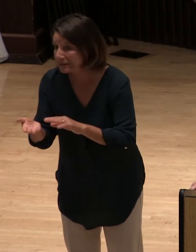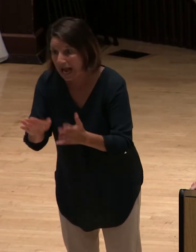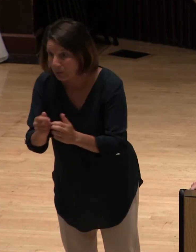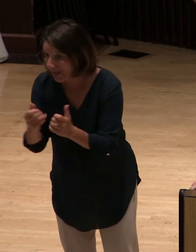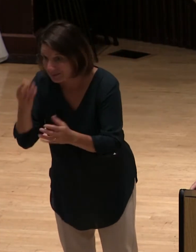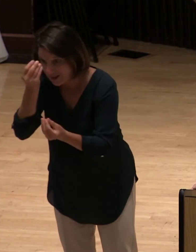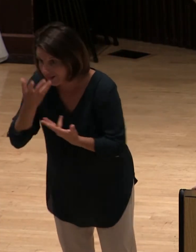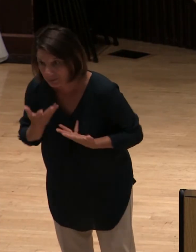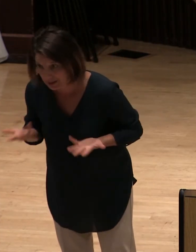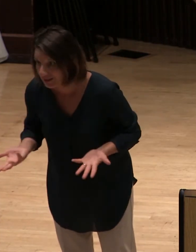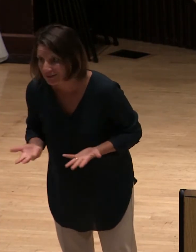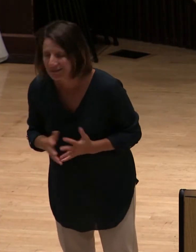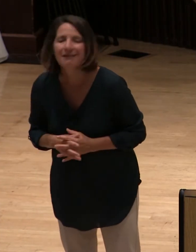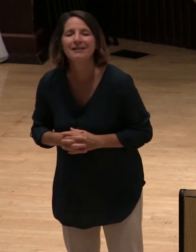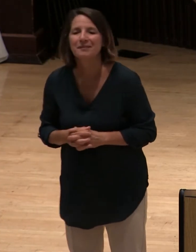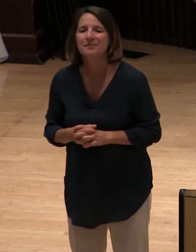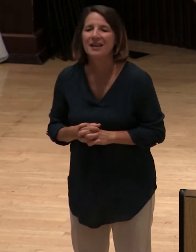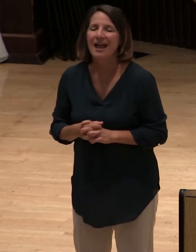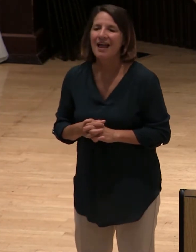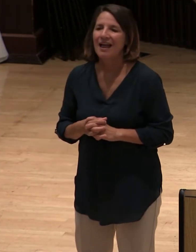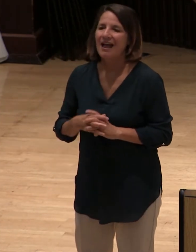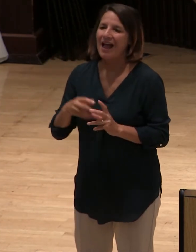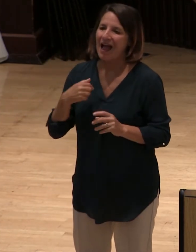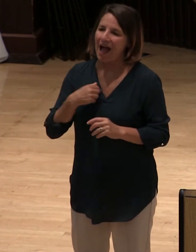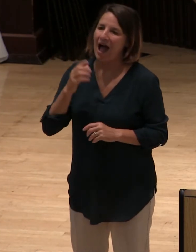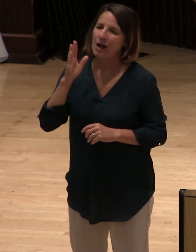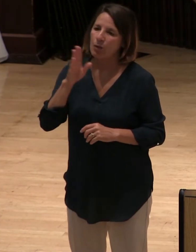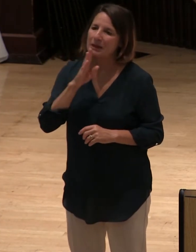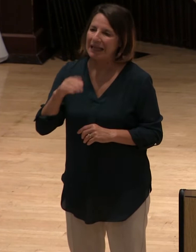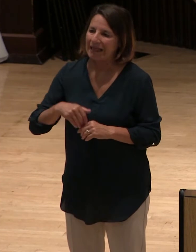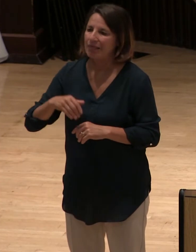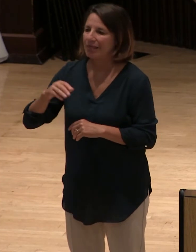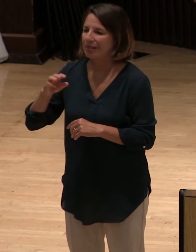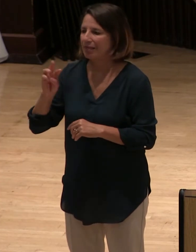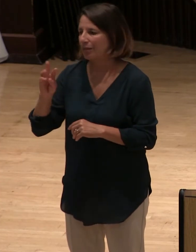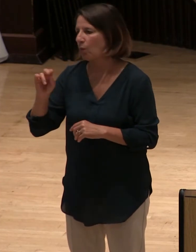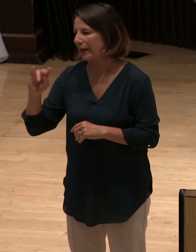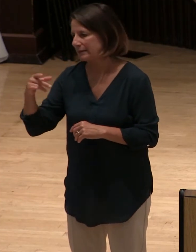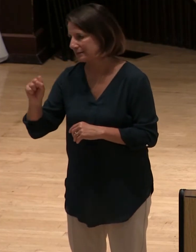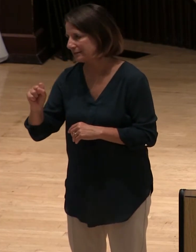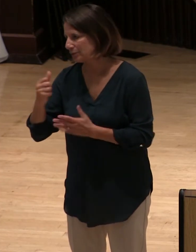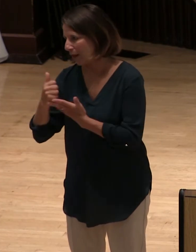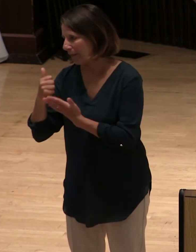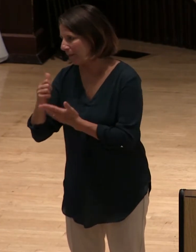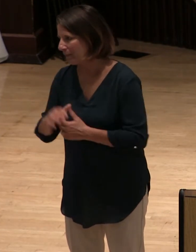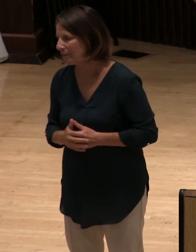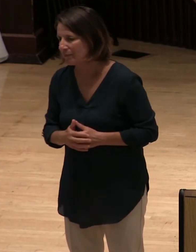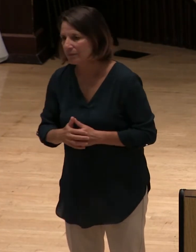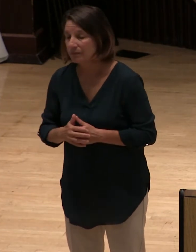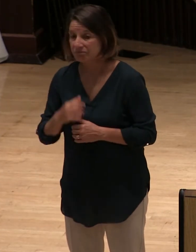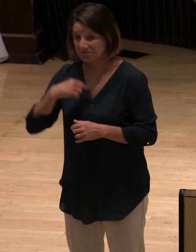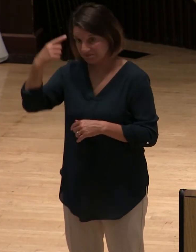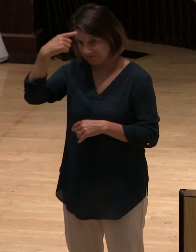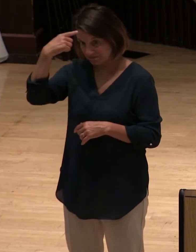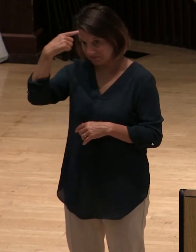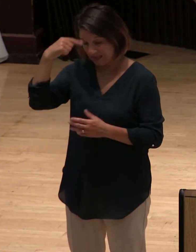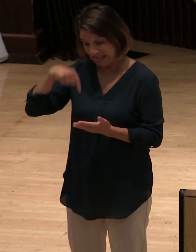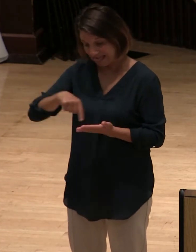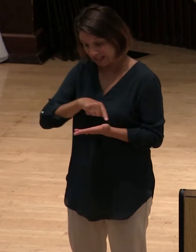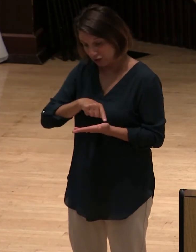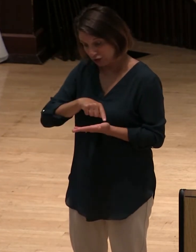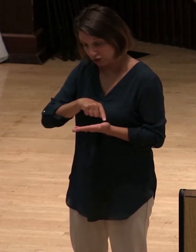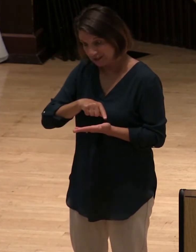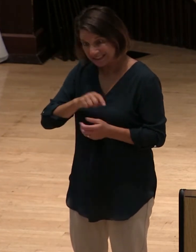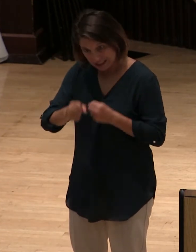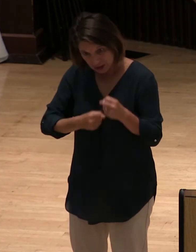I will be in the wings to help out. And I think this year that I will follow the